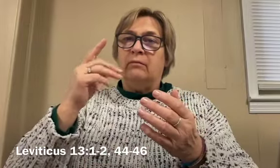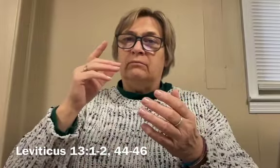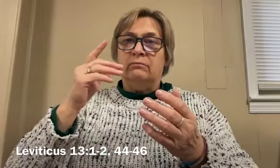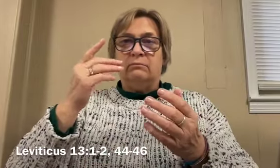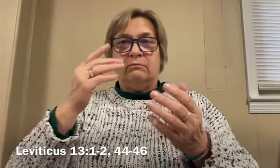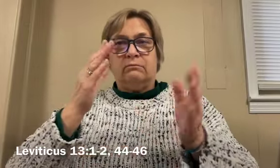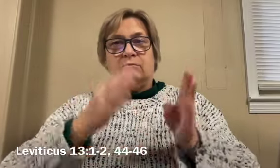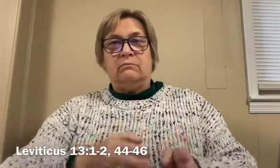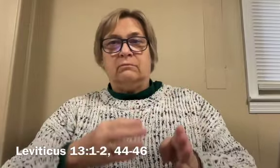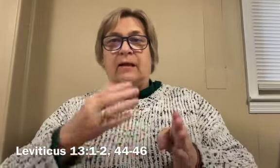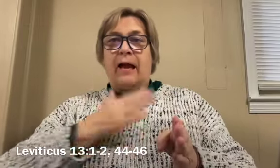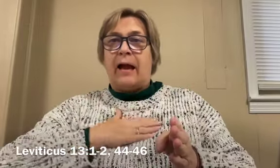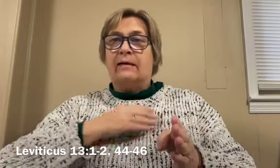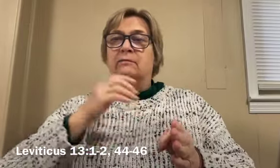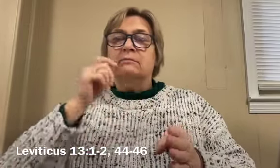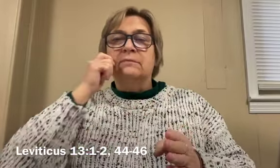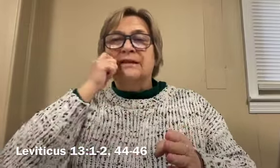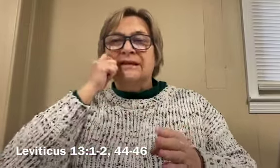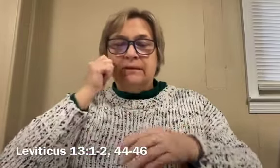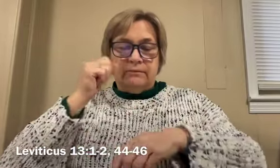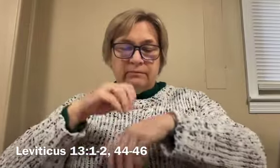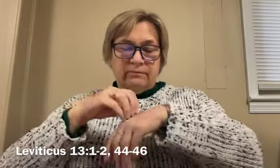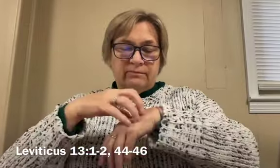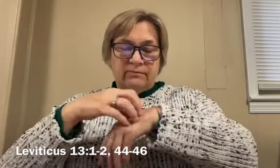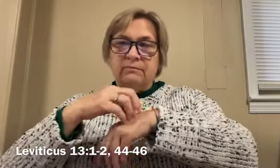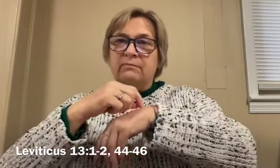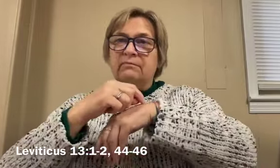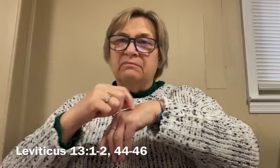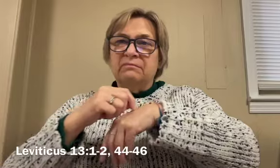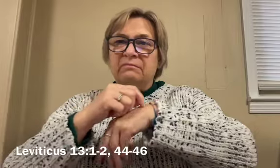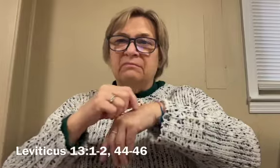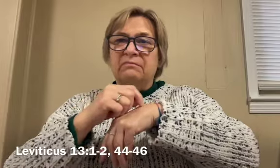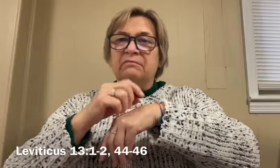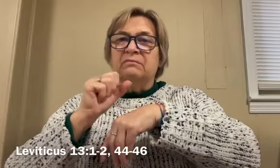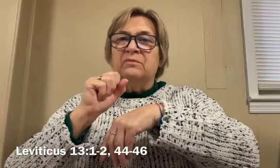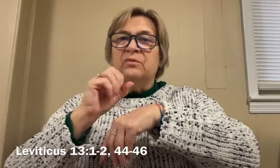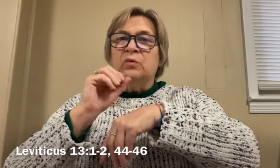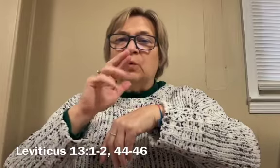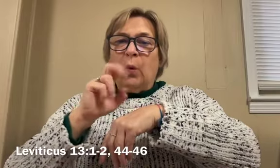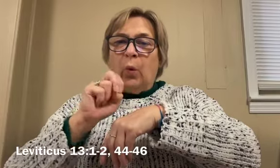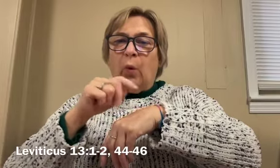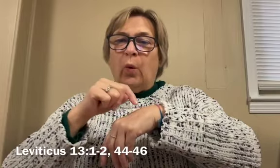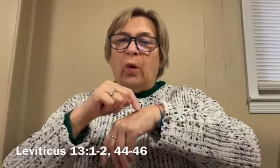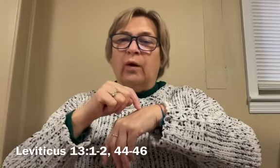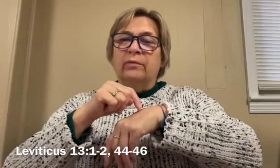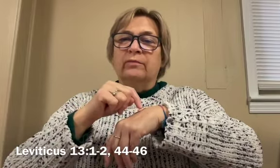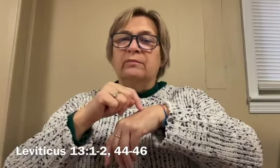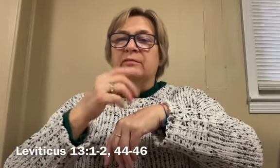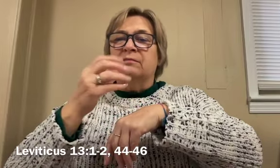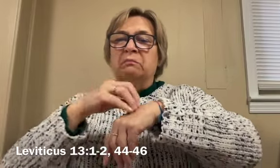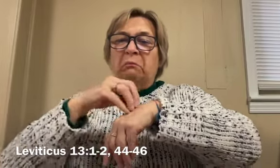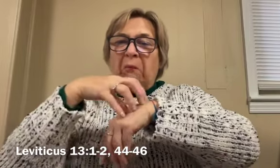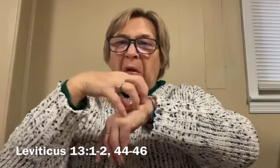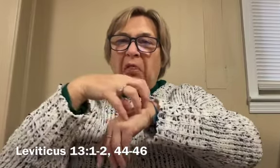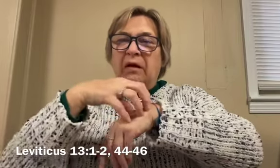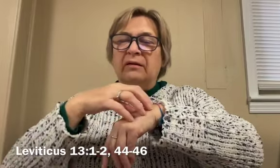scab or a pustule or a blotch, which appears to